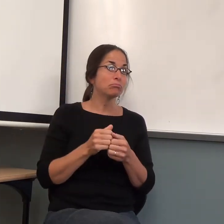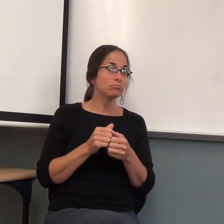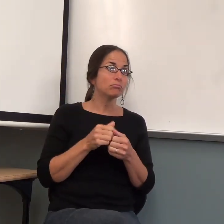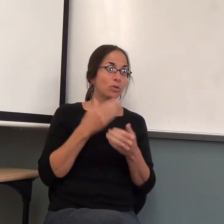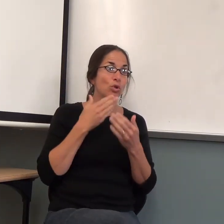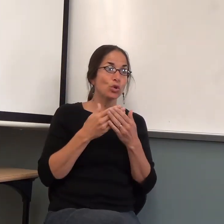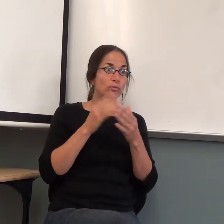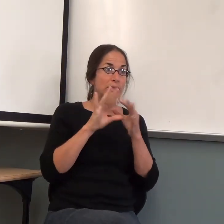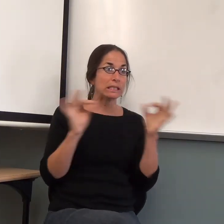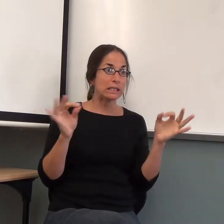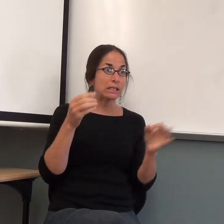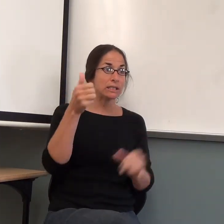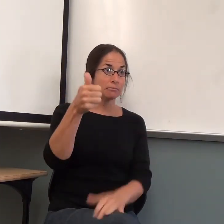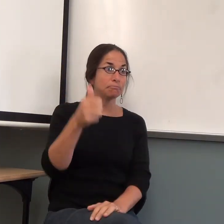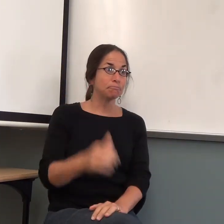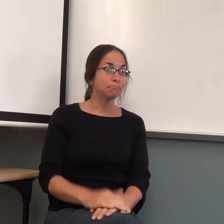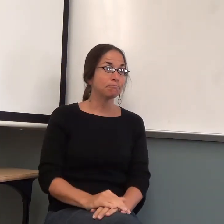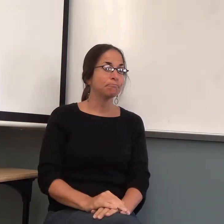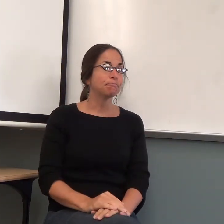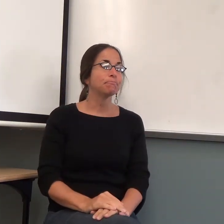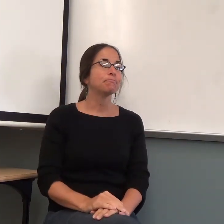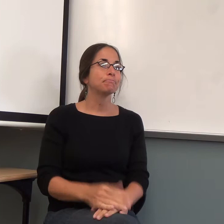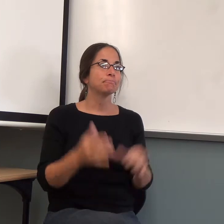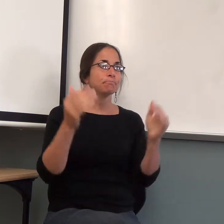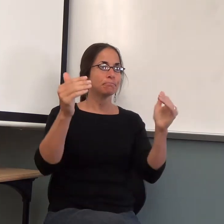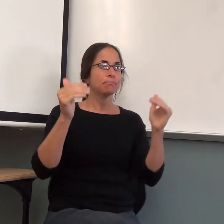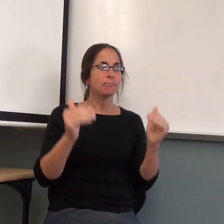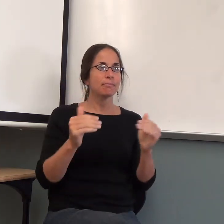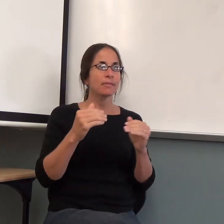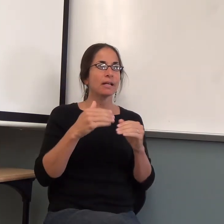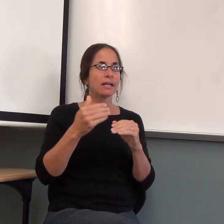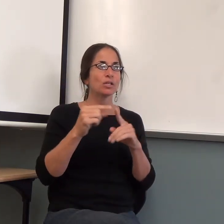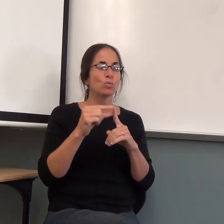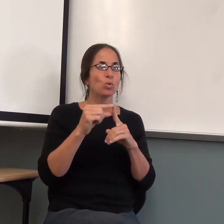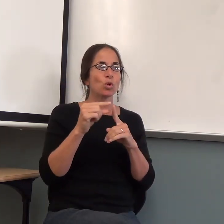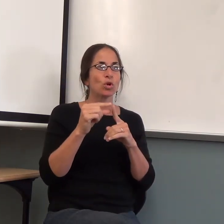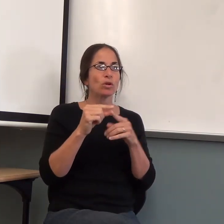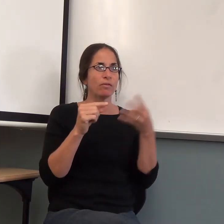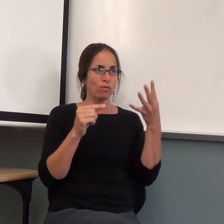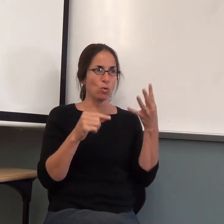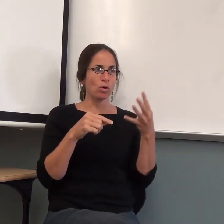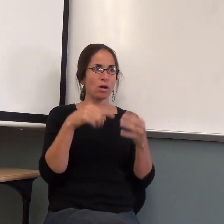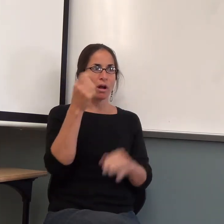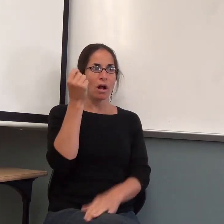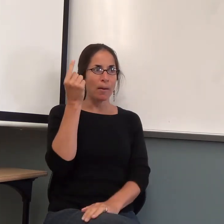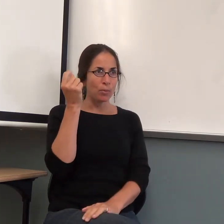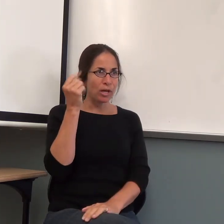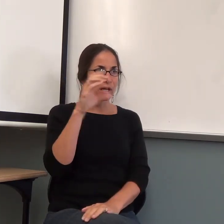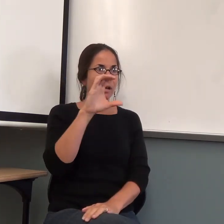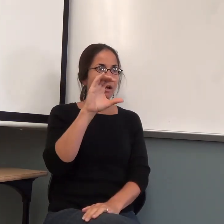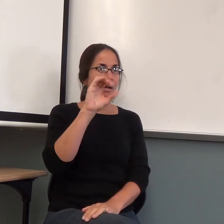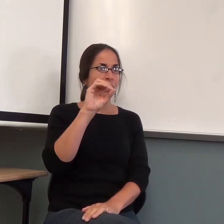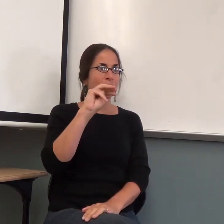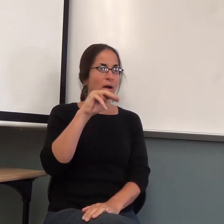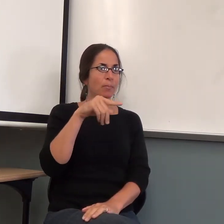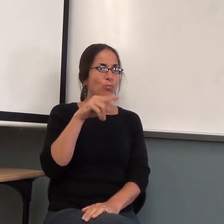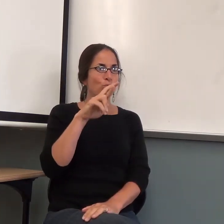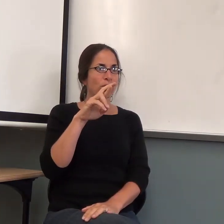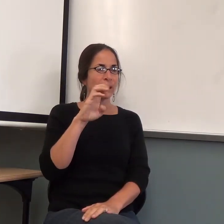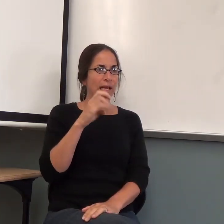Excellent. Excellent sentence. Good. Let's look at our next word. How about comprehend? I have a quick question, I'm Sure, sorry. Ginger. When I was looking at